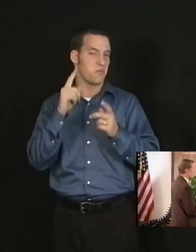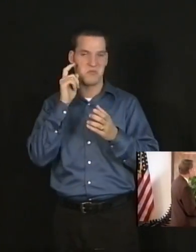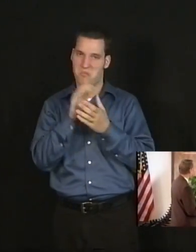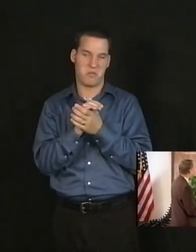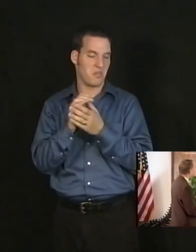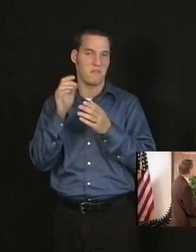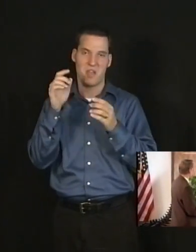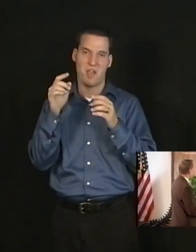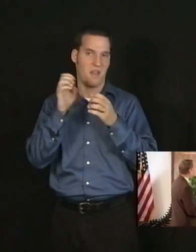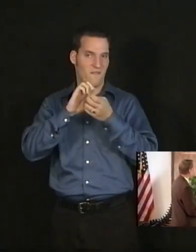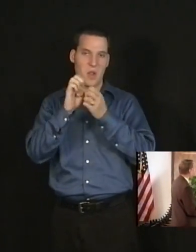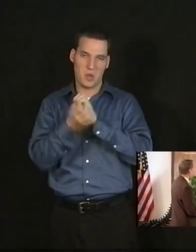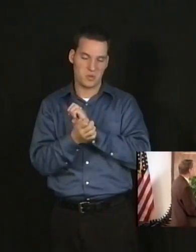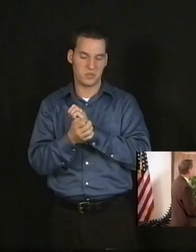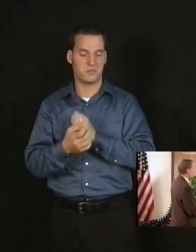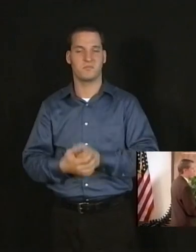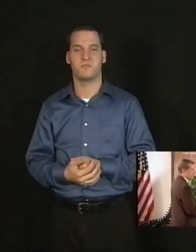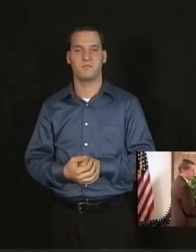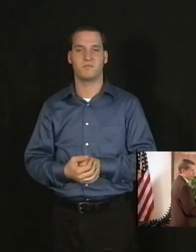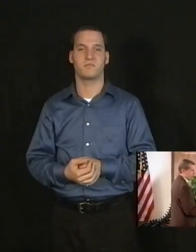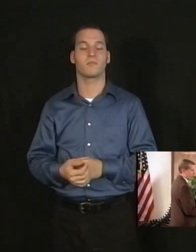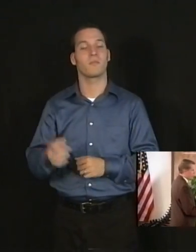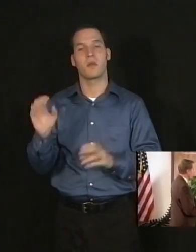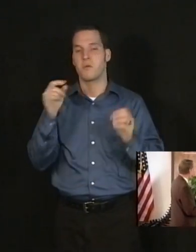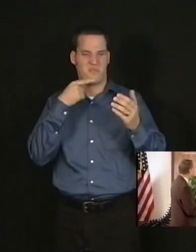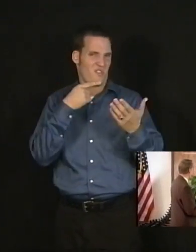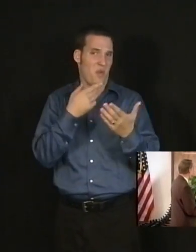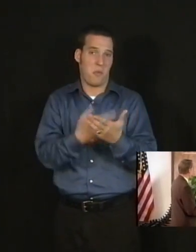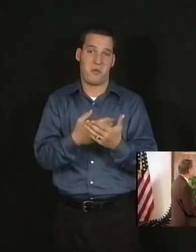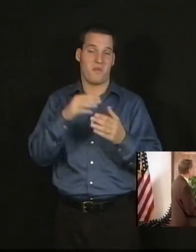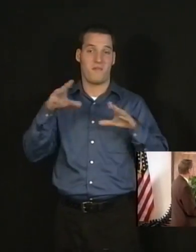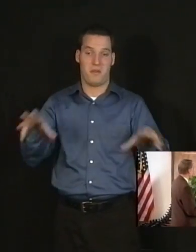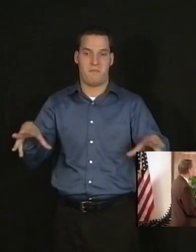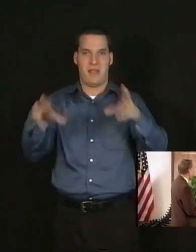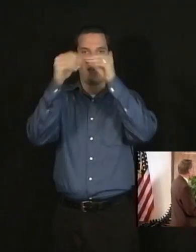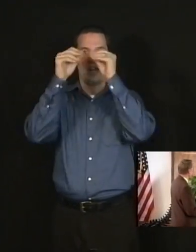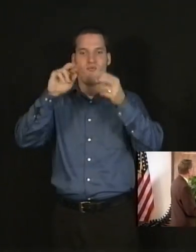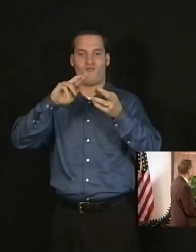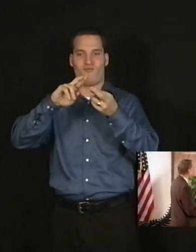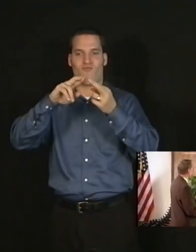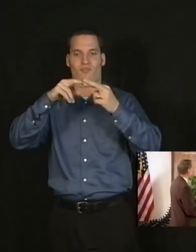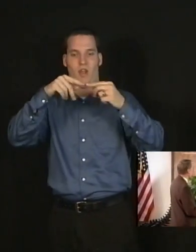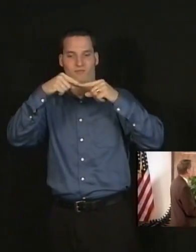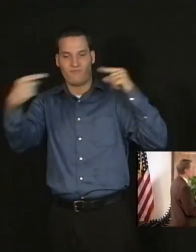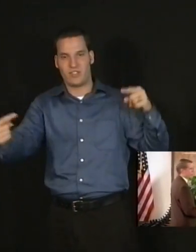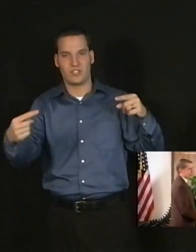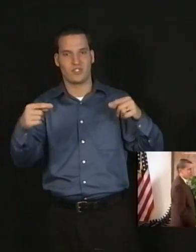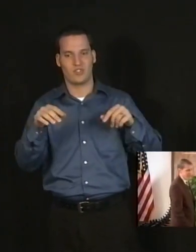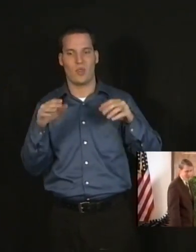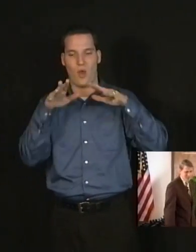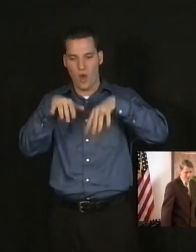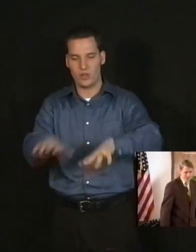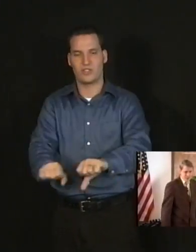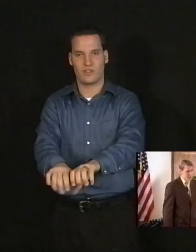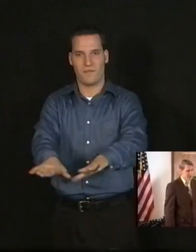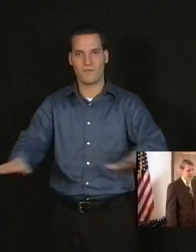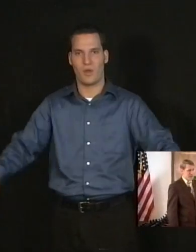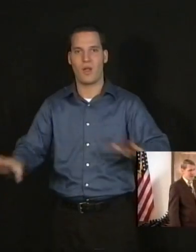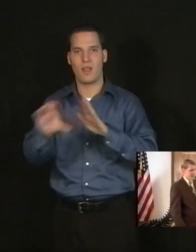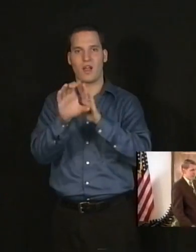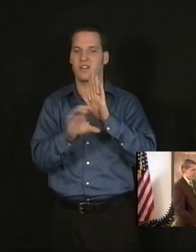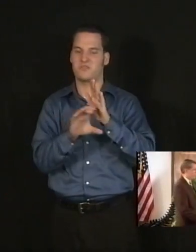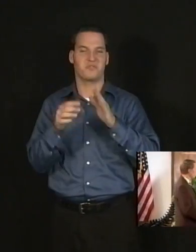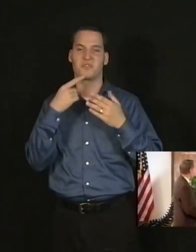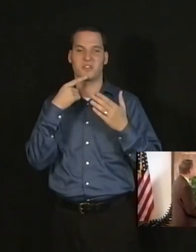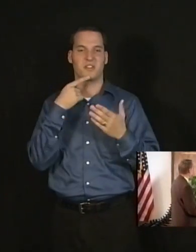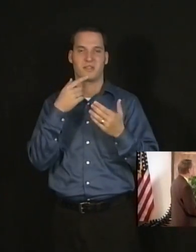all facts. There is no evidence for the magnetic reversals at the ocean floor. The Constitution does not discuss separation of church and state. Does not